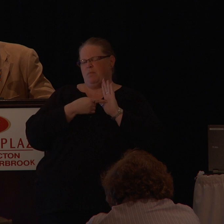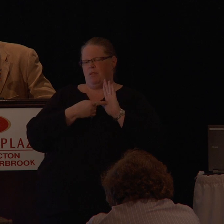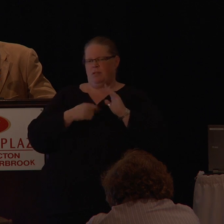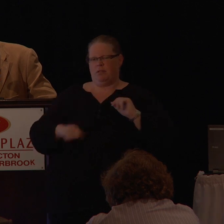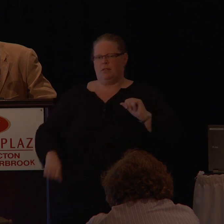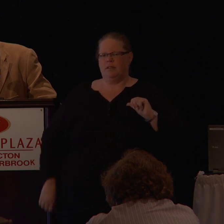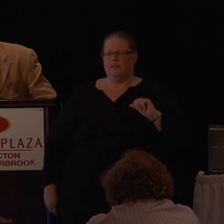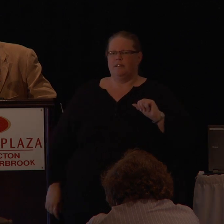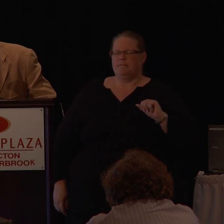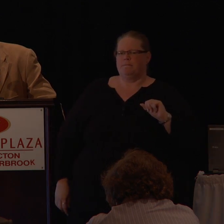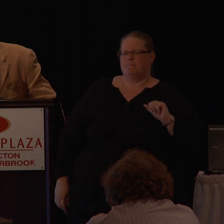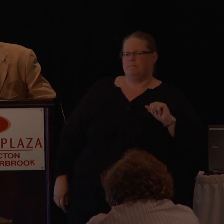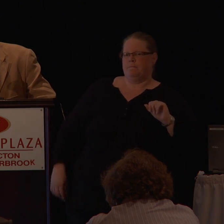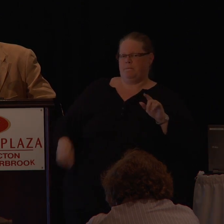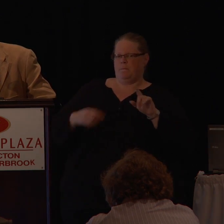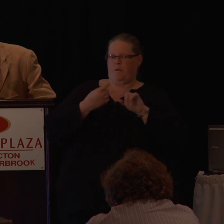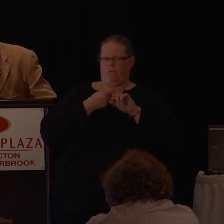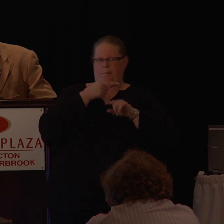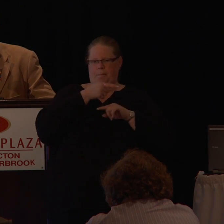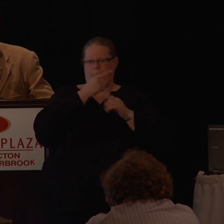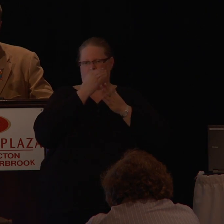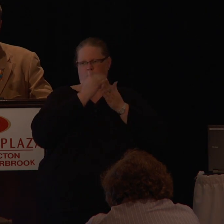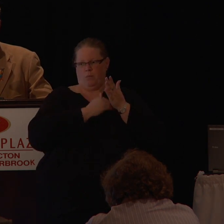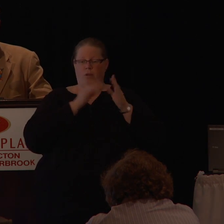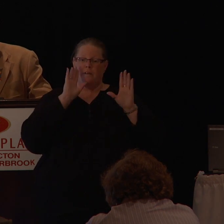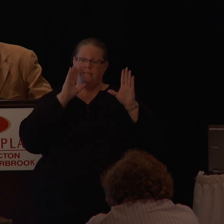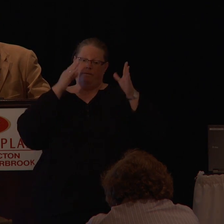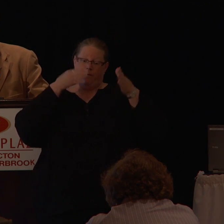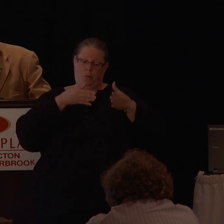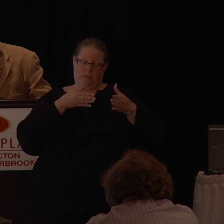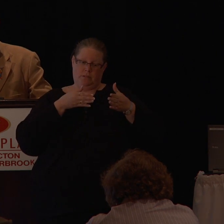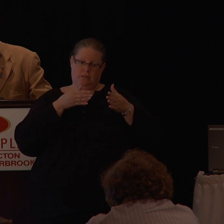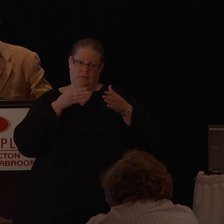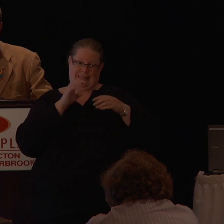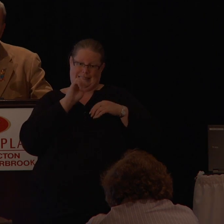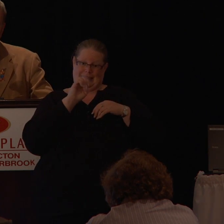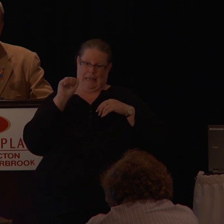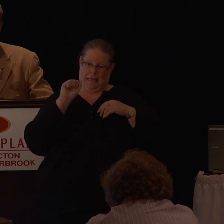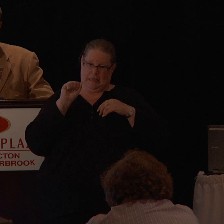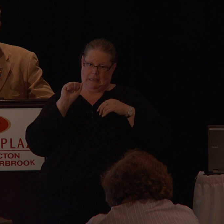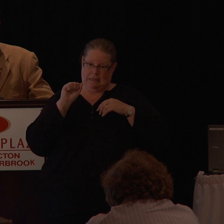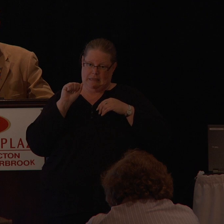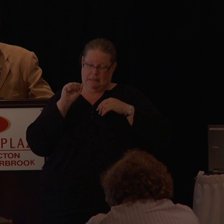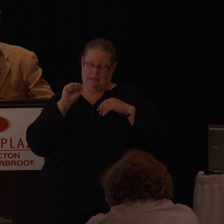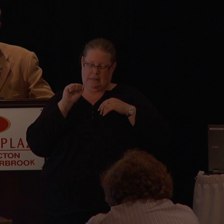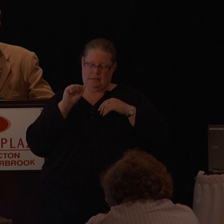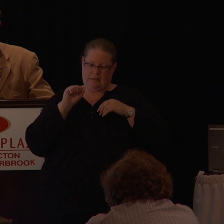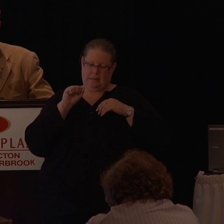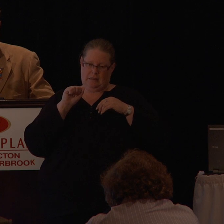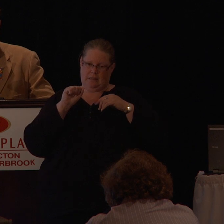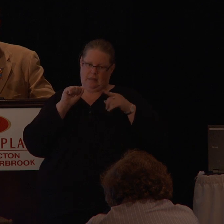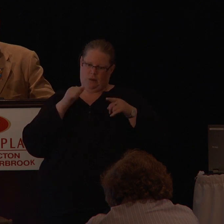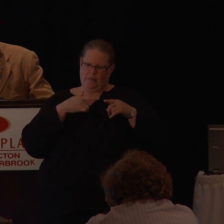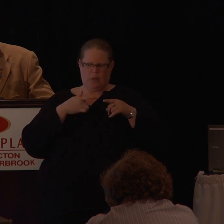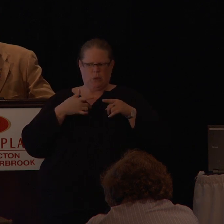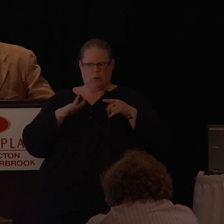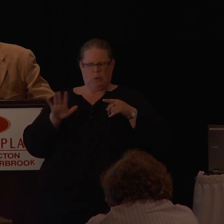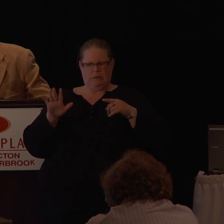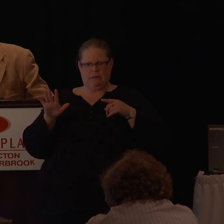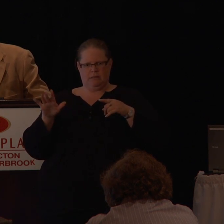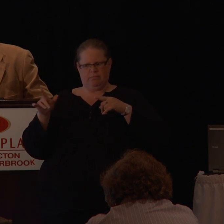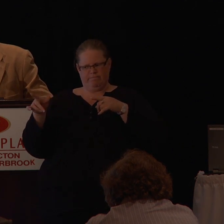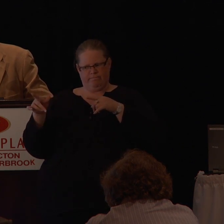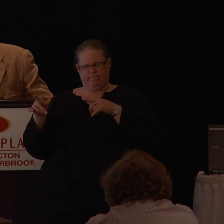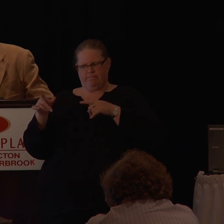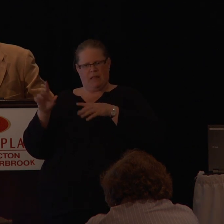example, that the focus on the education assistants is to sort of bring them back into line with the